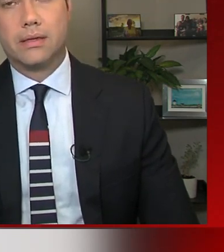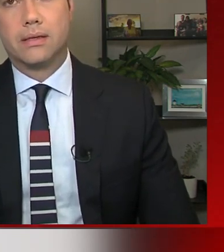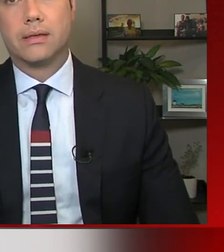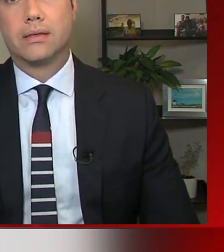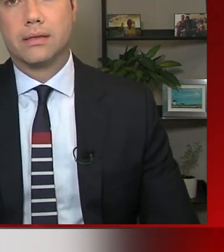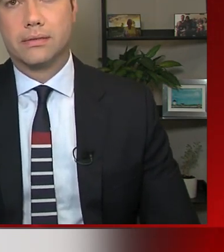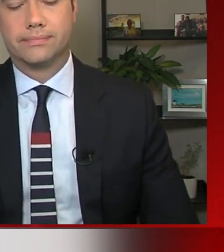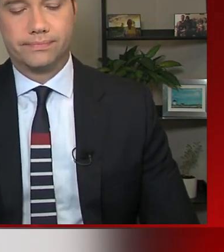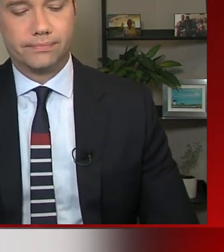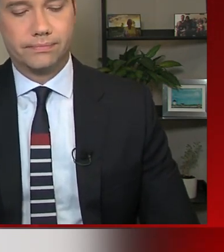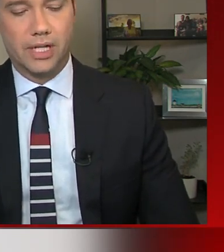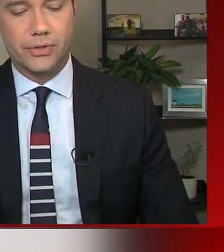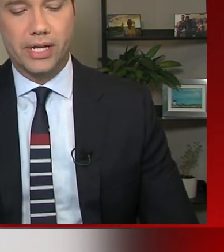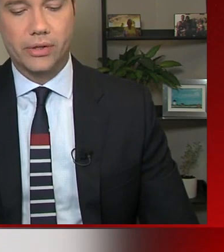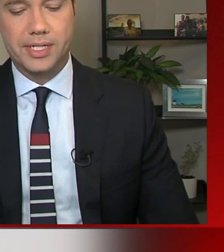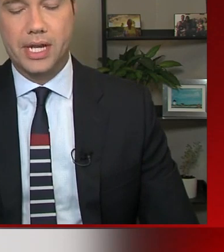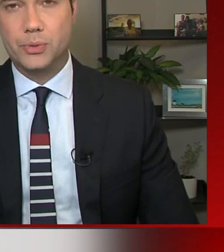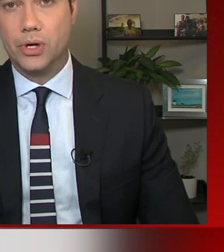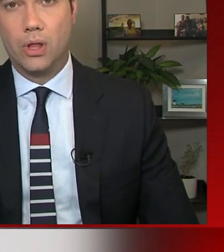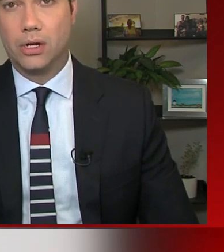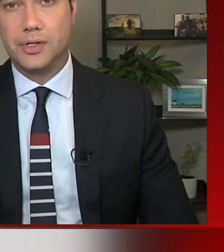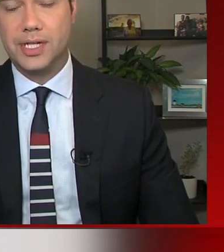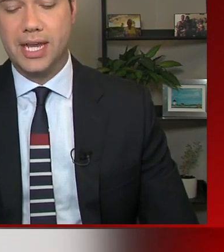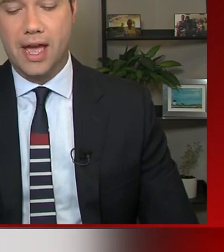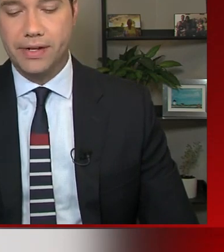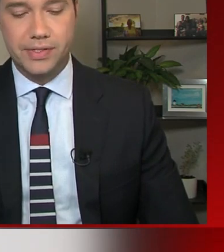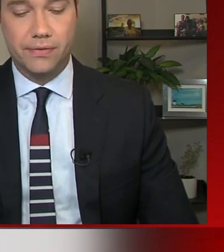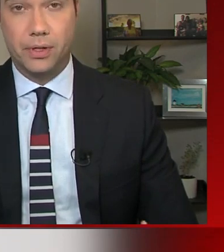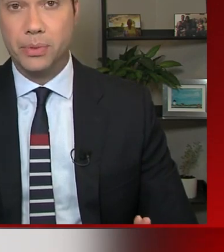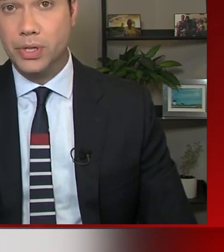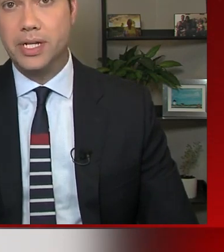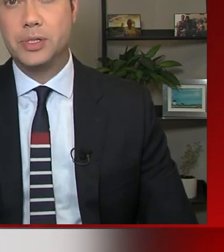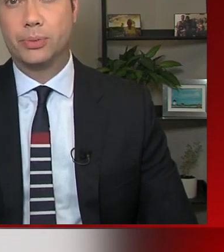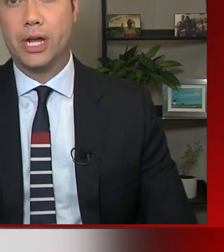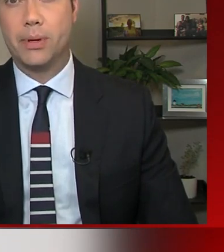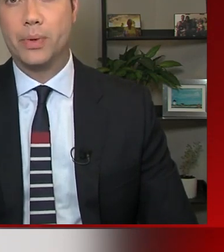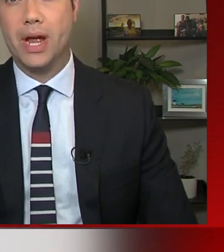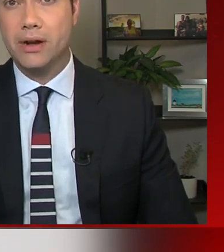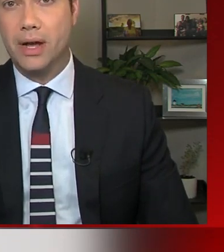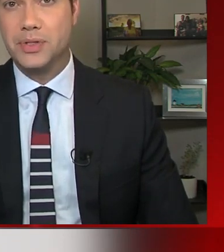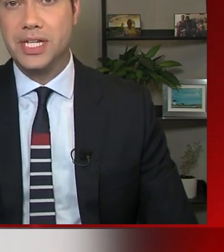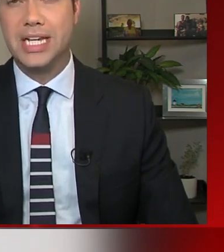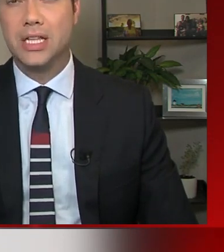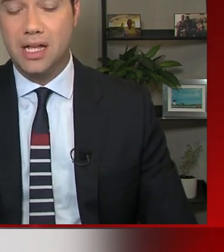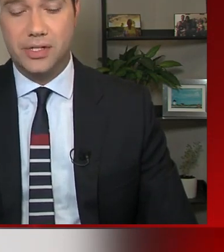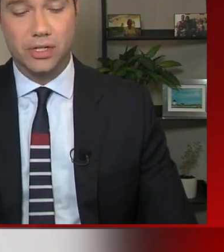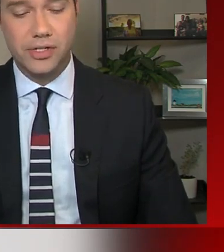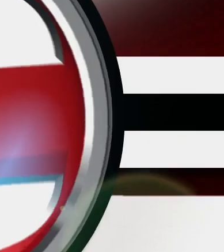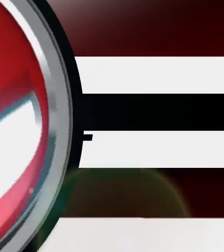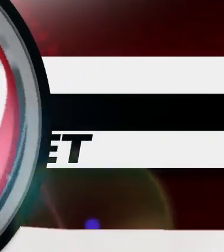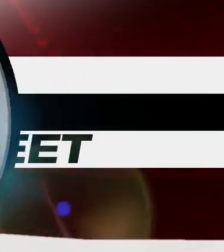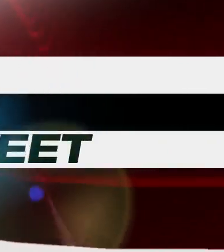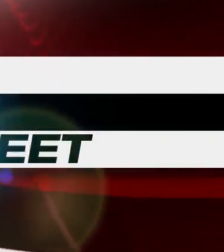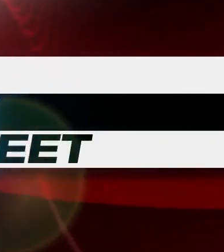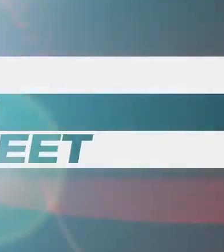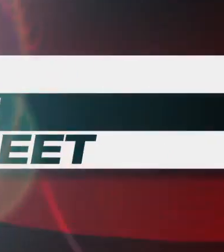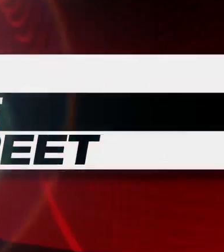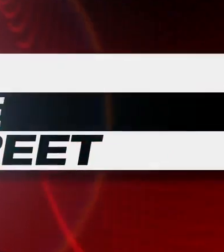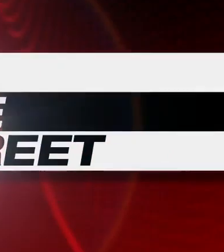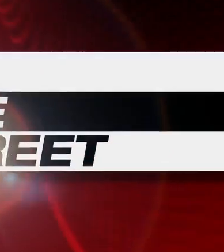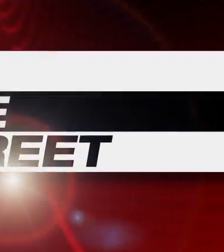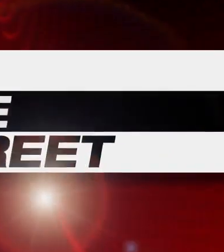of COVID-19. That's right. Guillory says we're no longer seeing evidence of community spread, but we are now seeing clusters. Three's on the